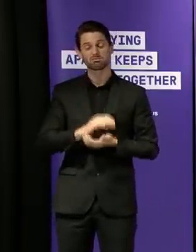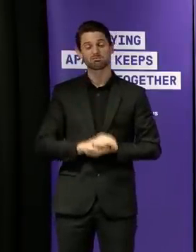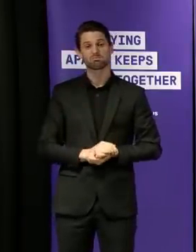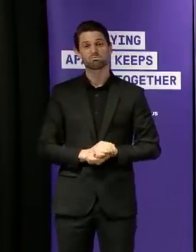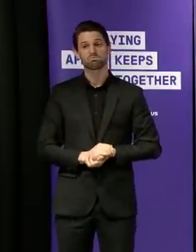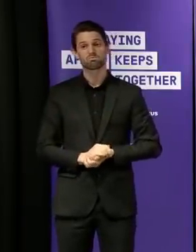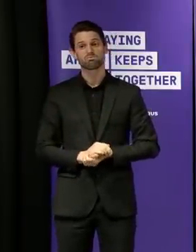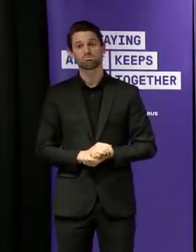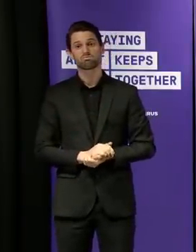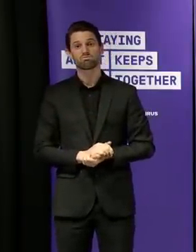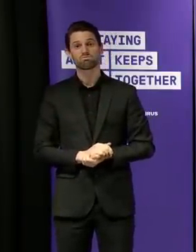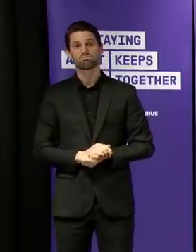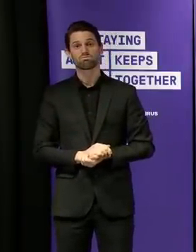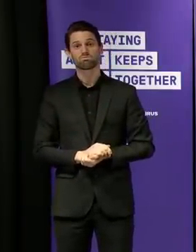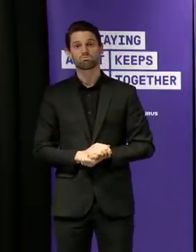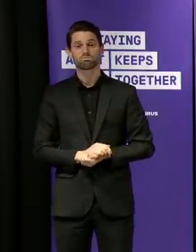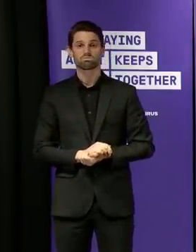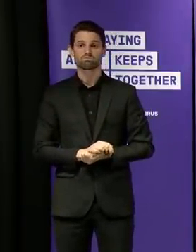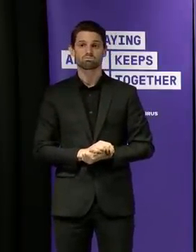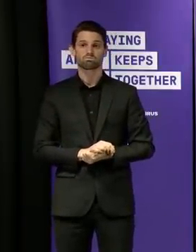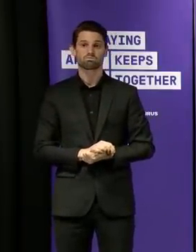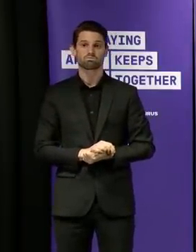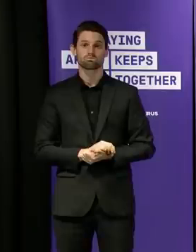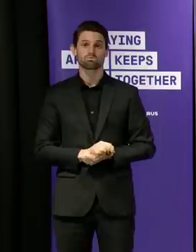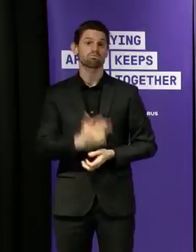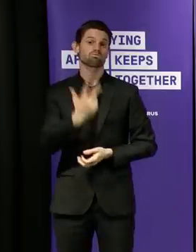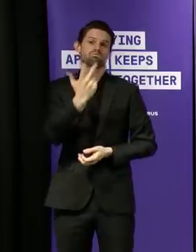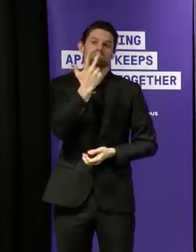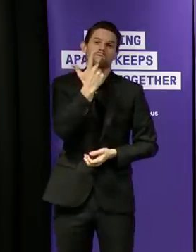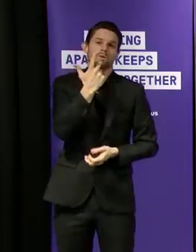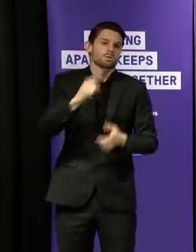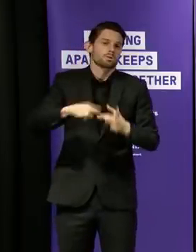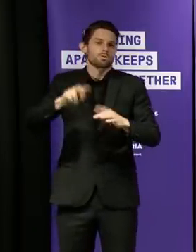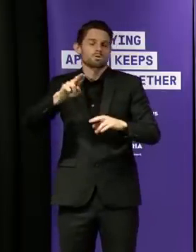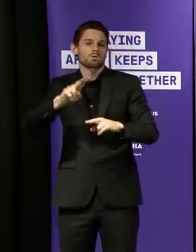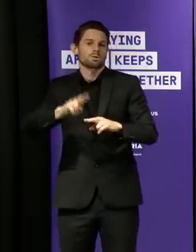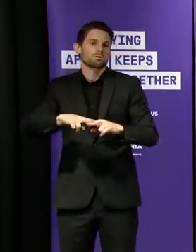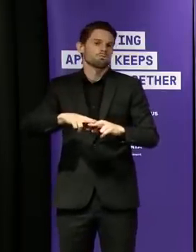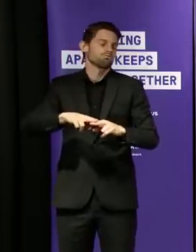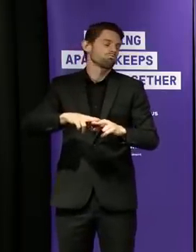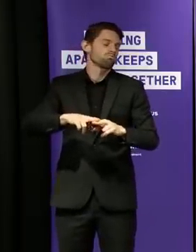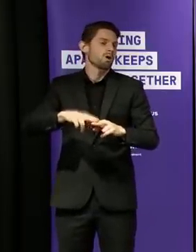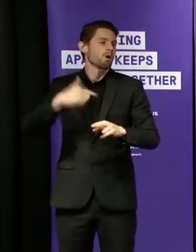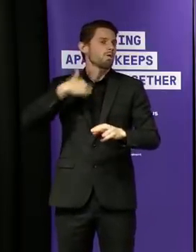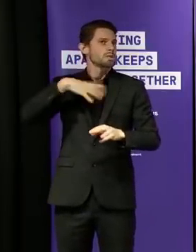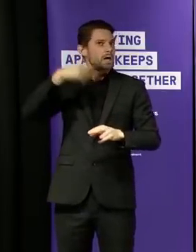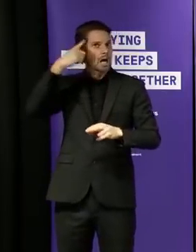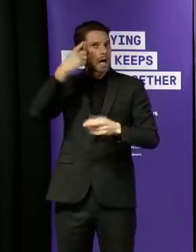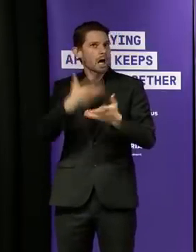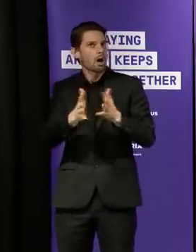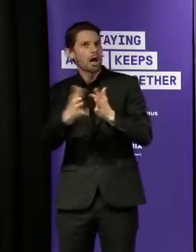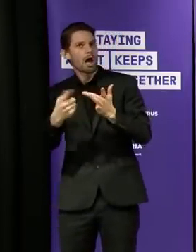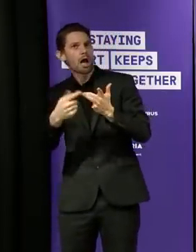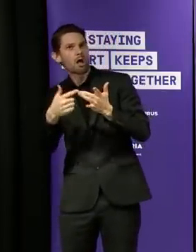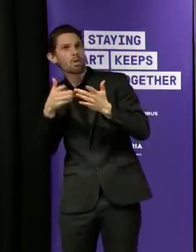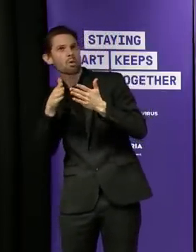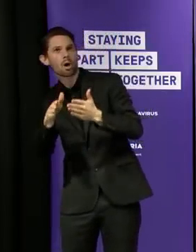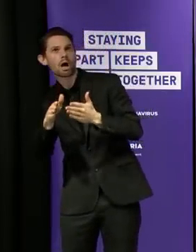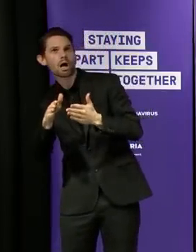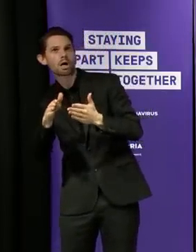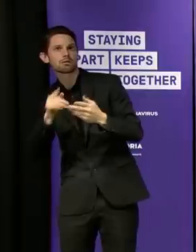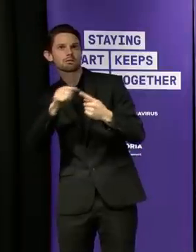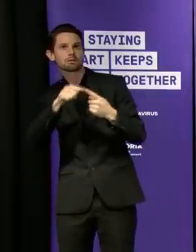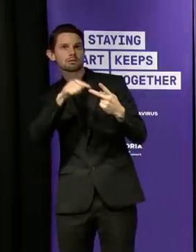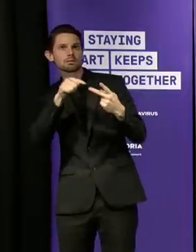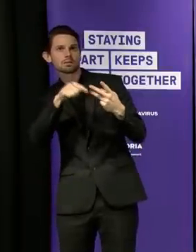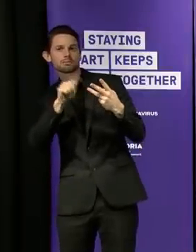when, if it was not a normal year, but we still wanted to try and have gatherings, we might do live sites, for instance, and things like that. But we've got to be very